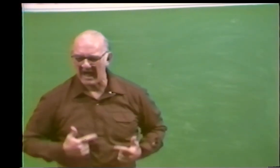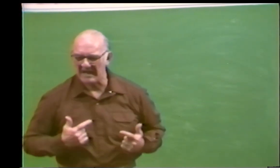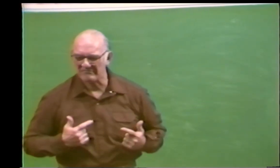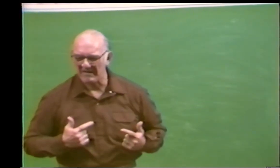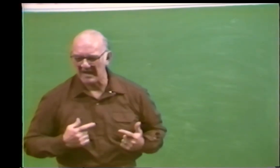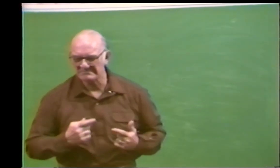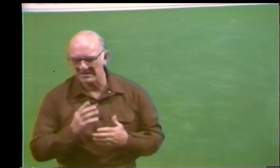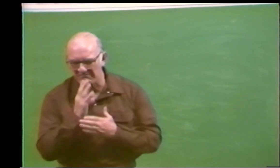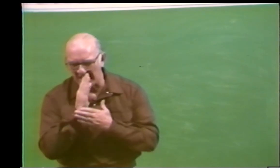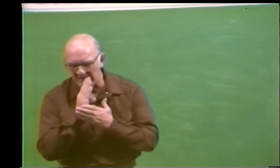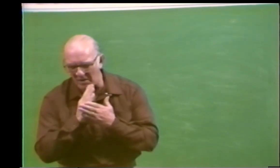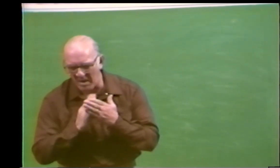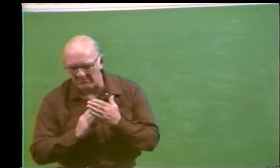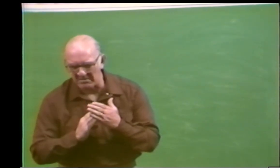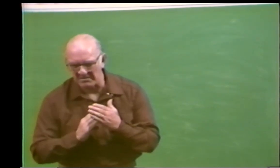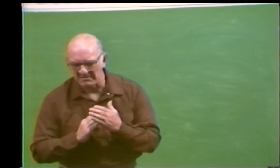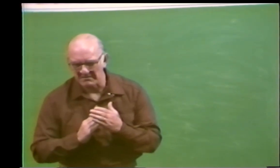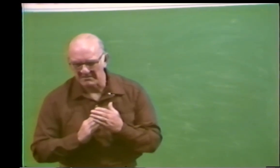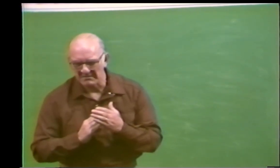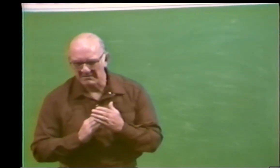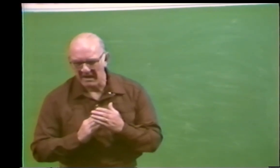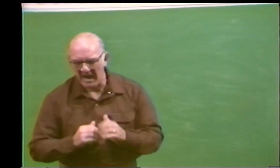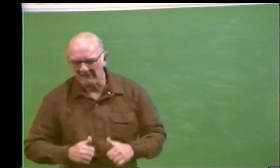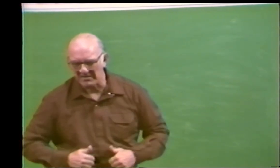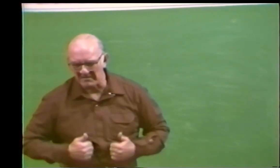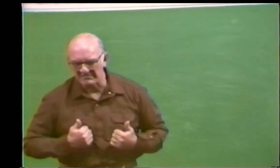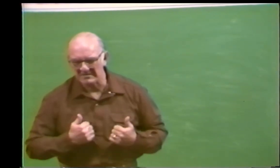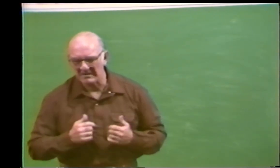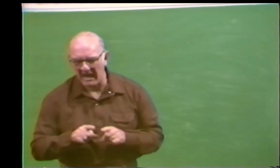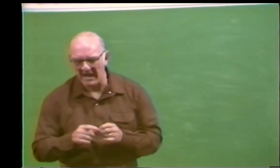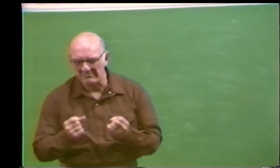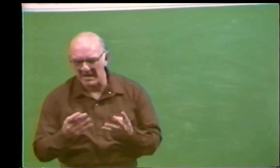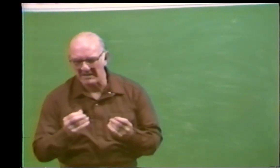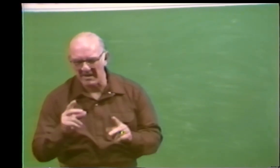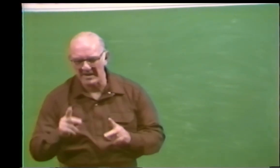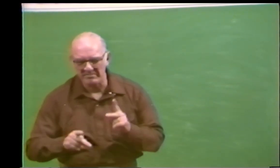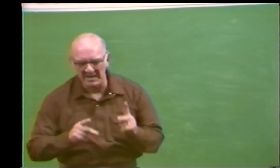my life has been very humble. I've lived like many, many people.